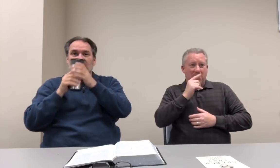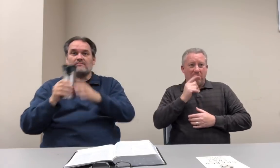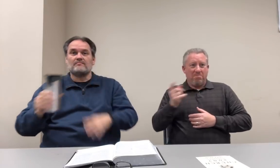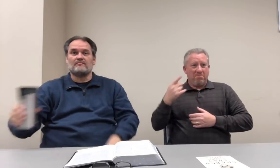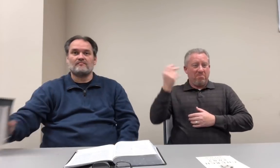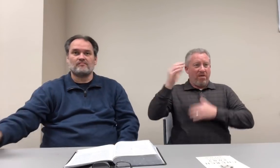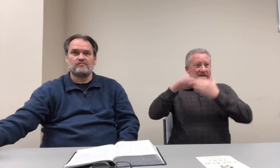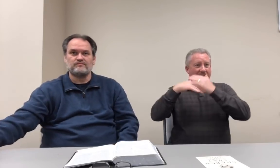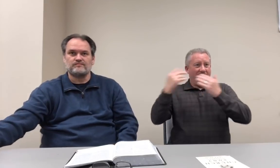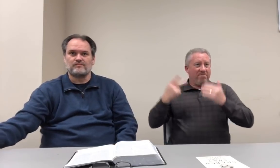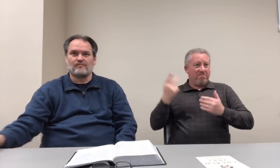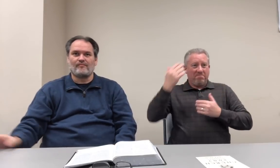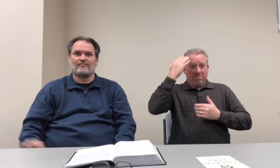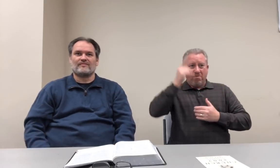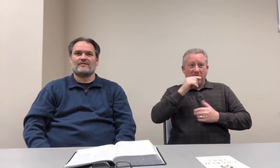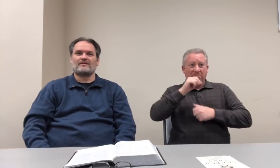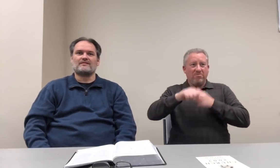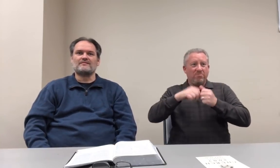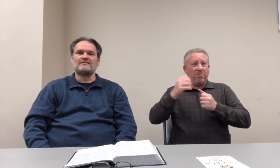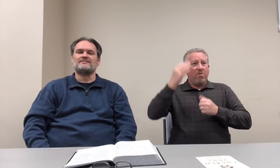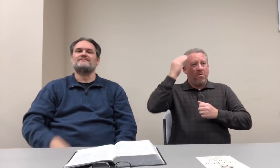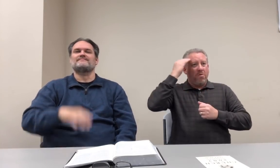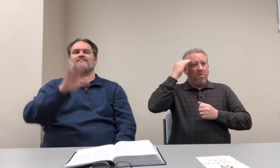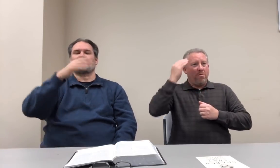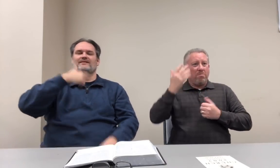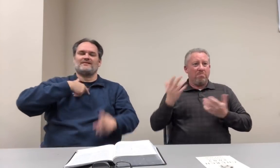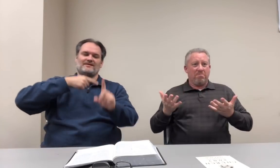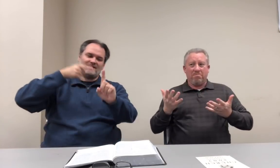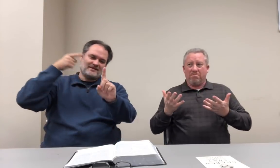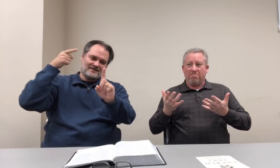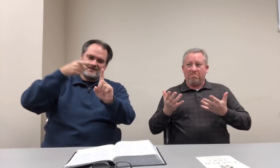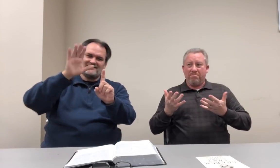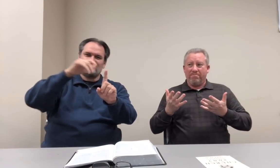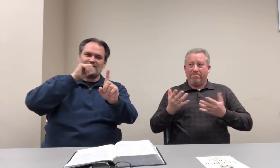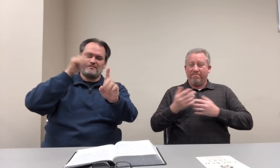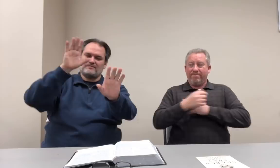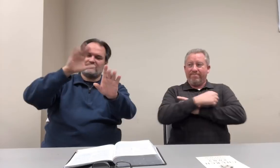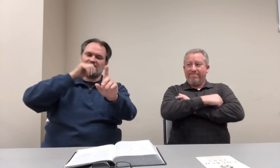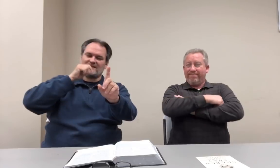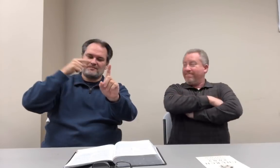he has turned back and followed me, and has not performed my commandments.